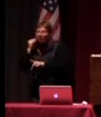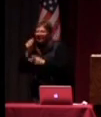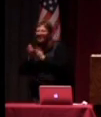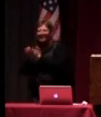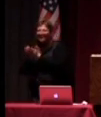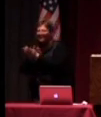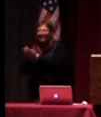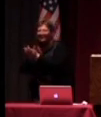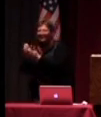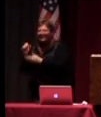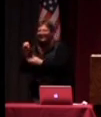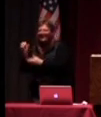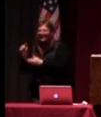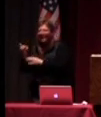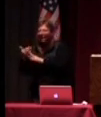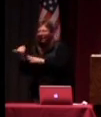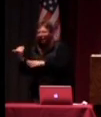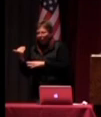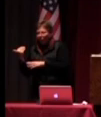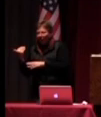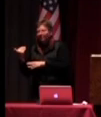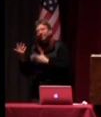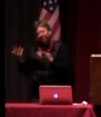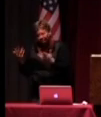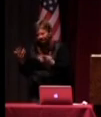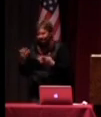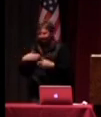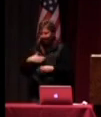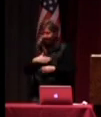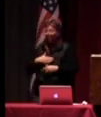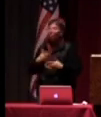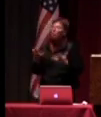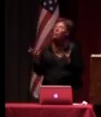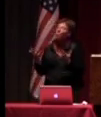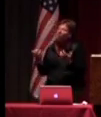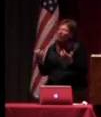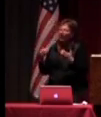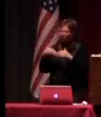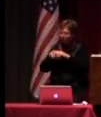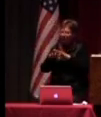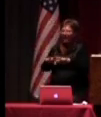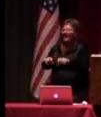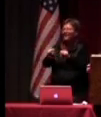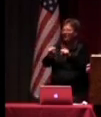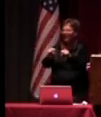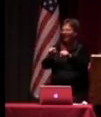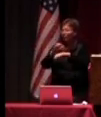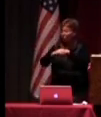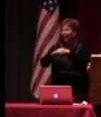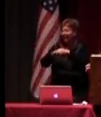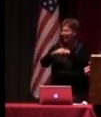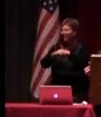all this meant that Napoleon, despite his burning desire to invade Britain in 1803, 1804, would